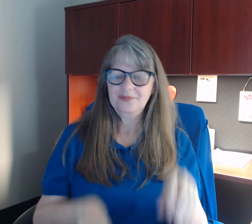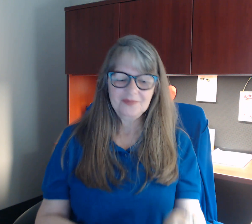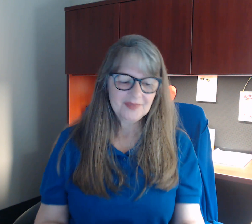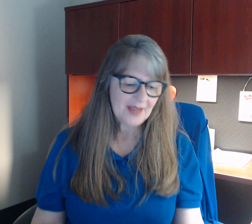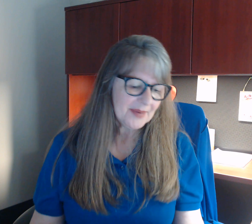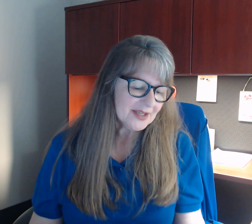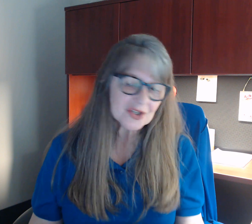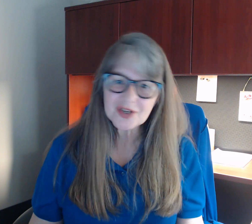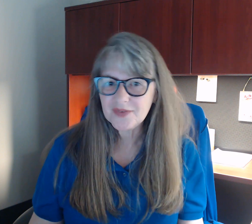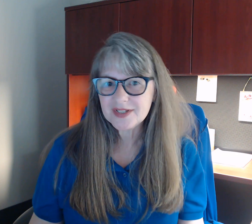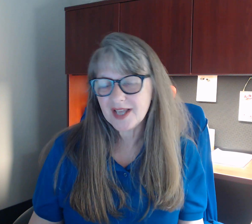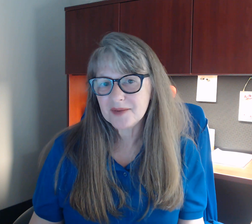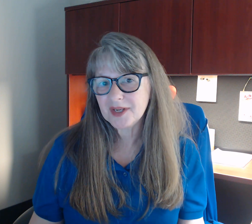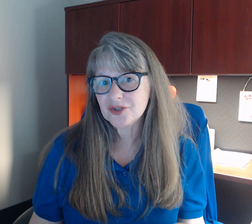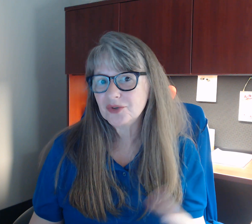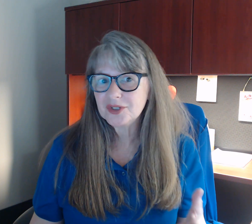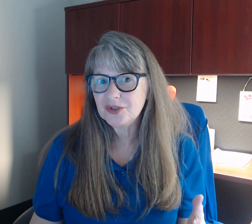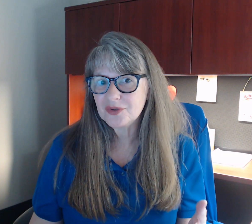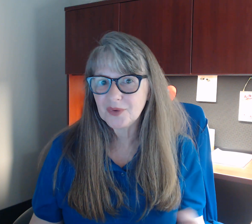I mean, it's just a fun sign because you don't get to use it very often.